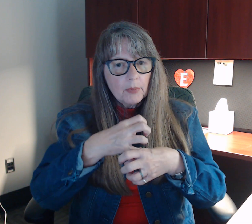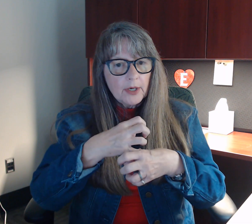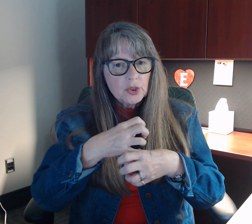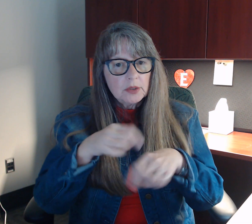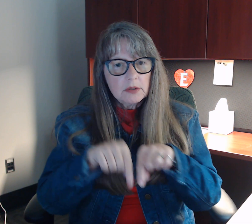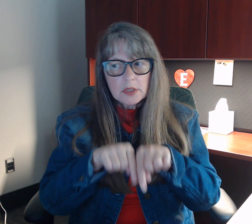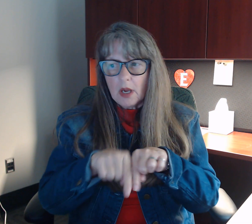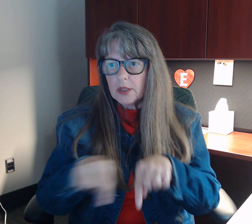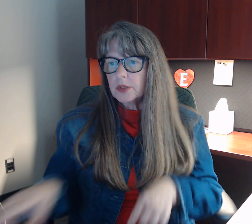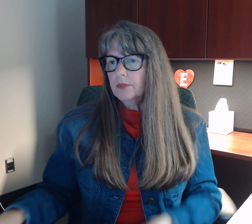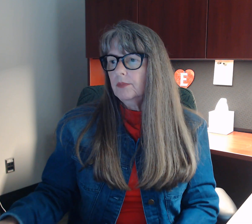compression socks.